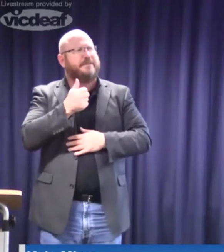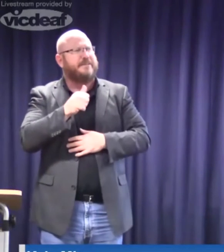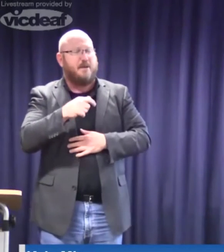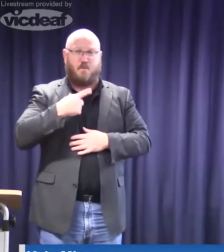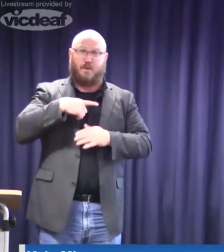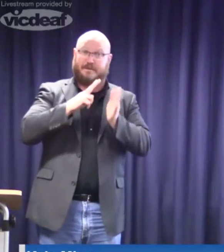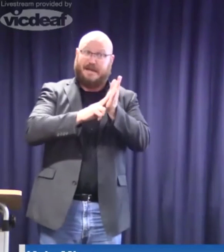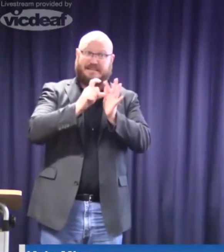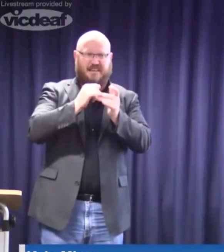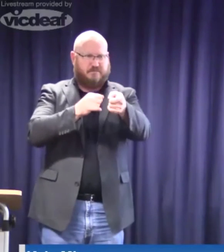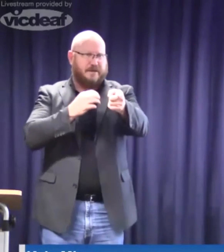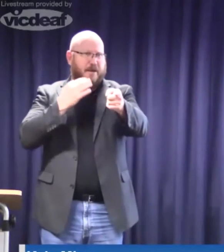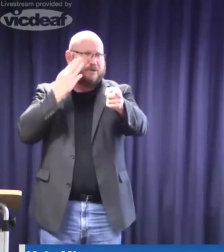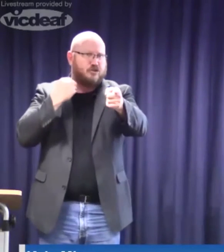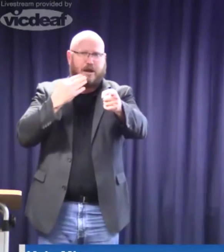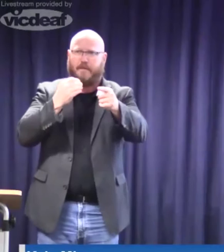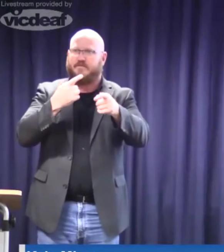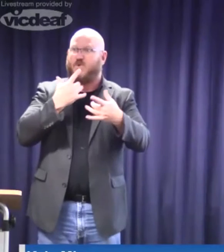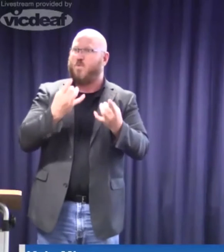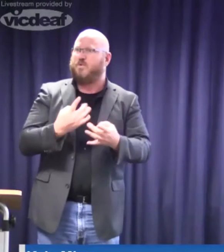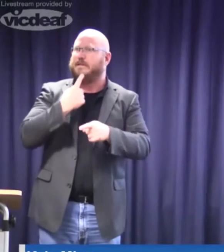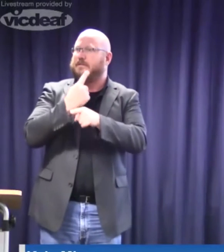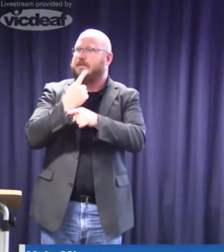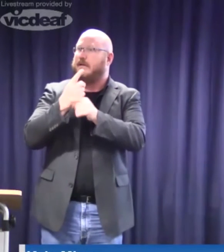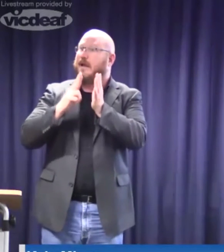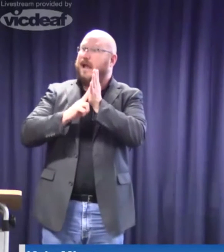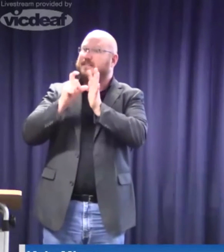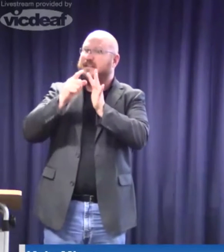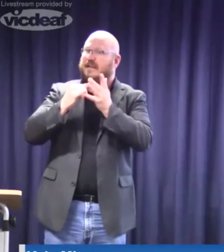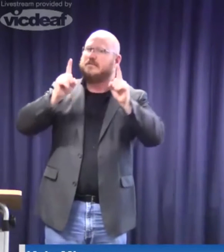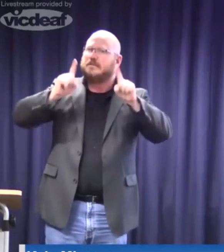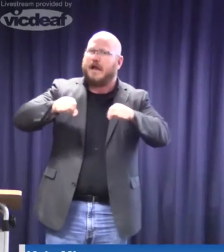Most deaf people live in metro areas of capital cities.